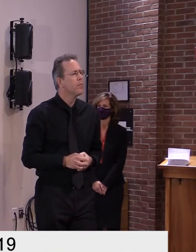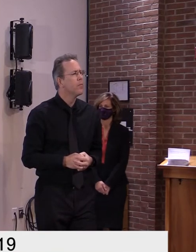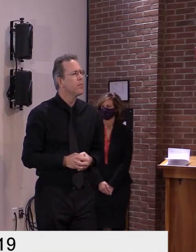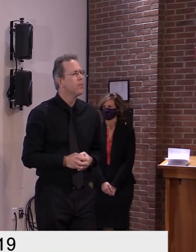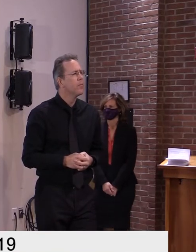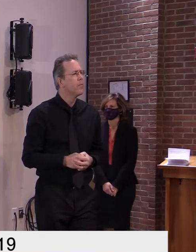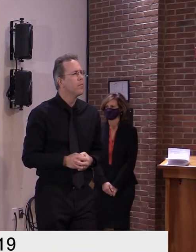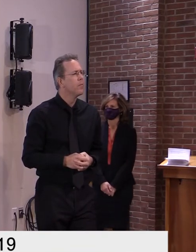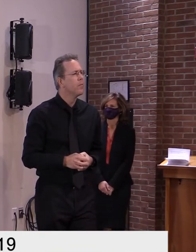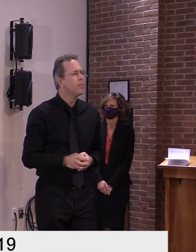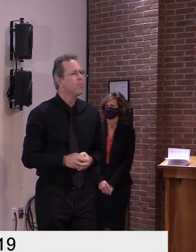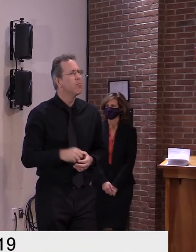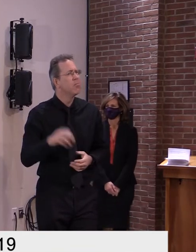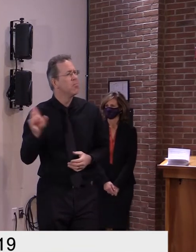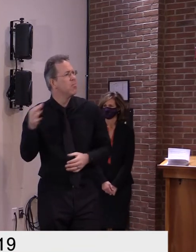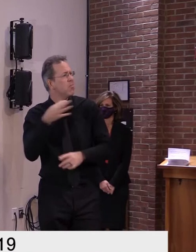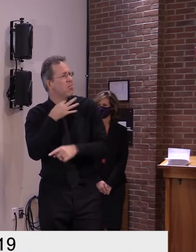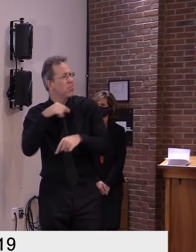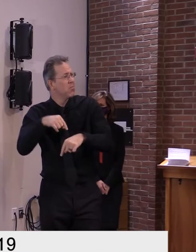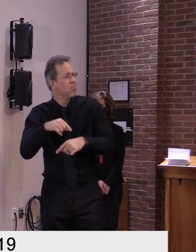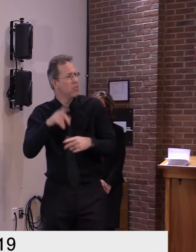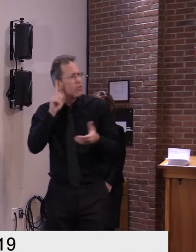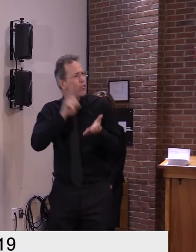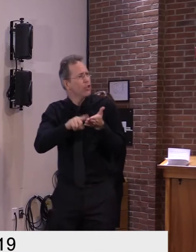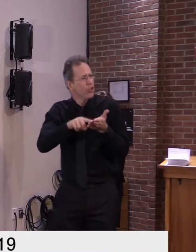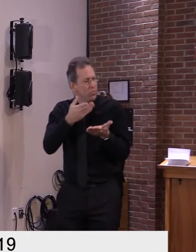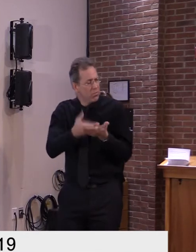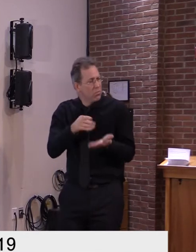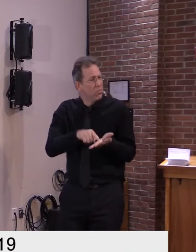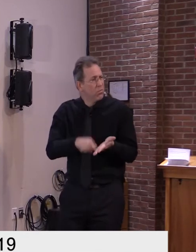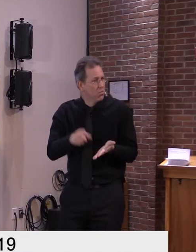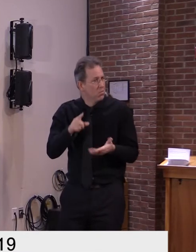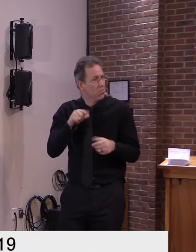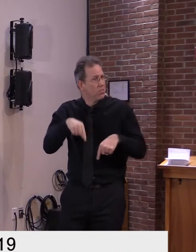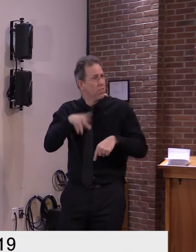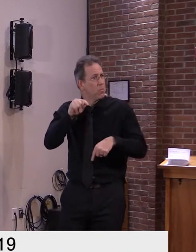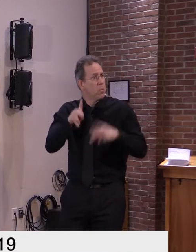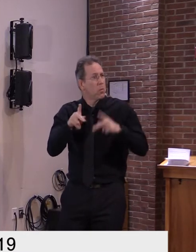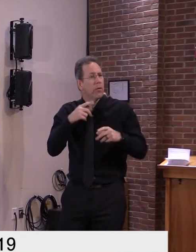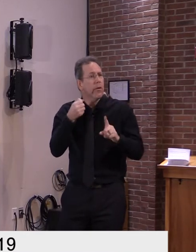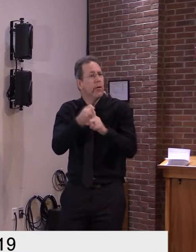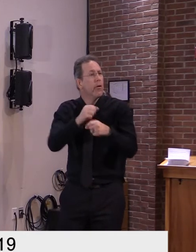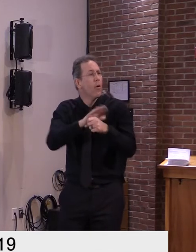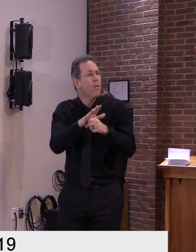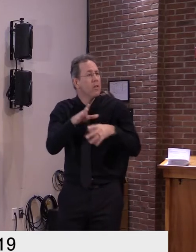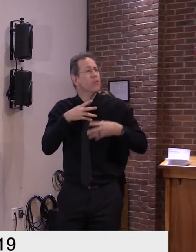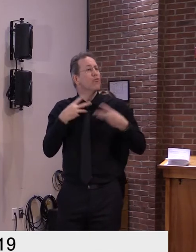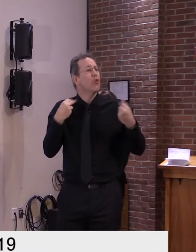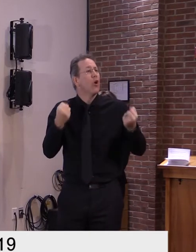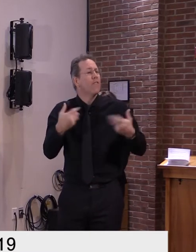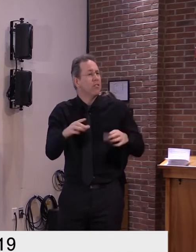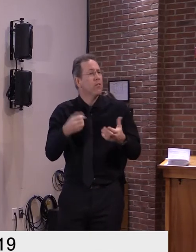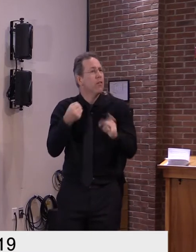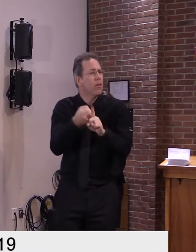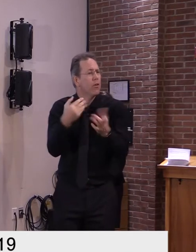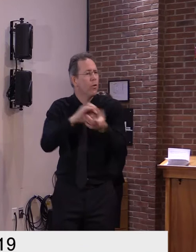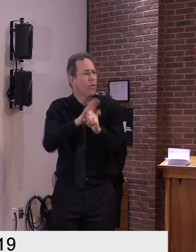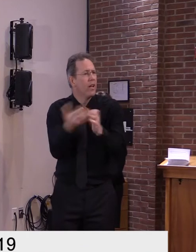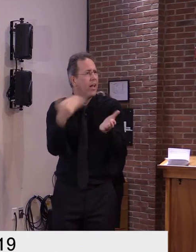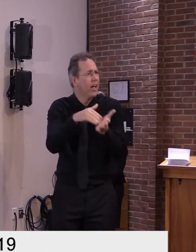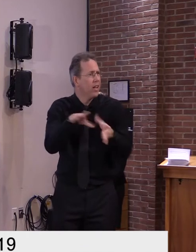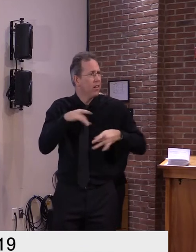more than once in Vermont? Great. So the second question, I don't have any knowledge of anyone who got a second